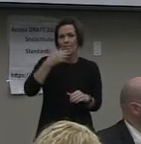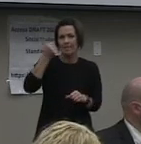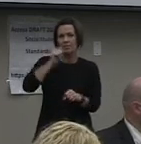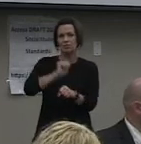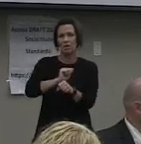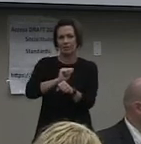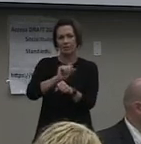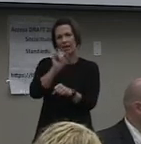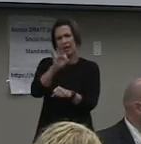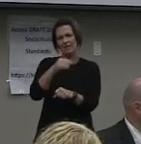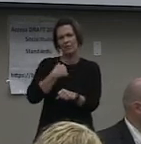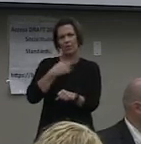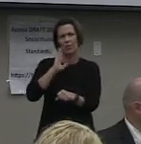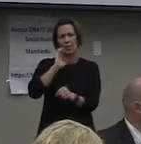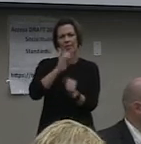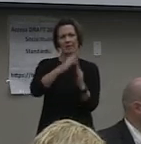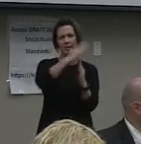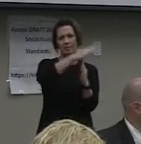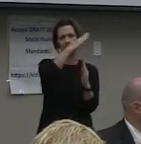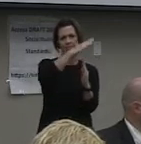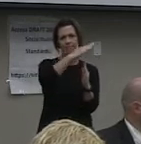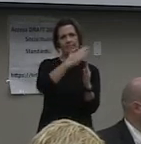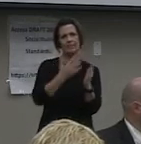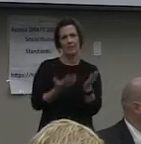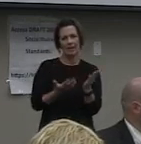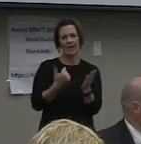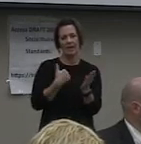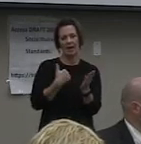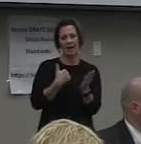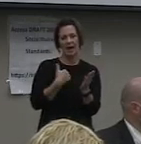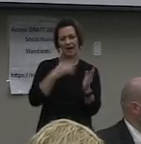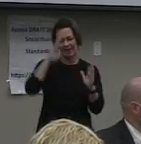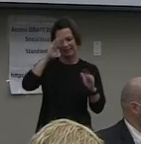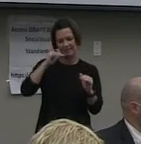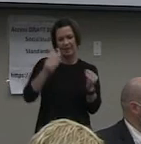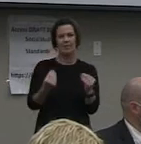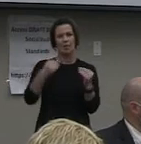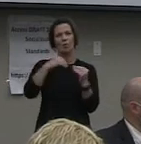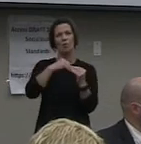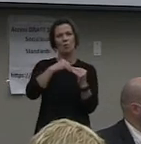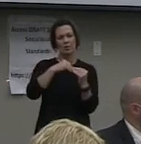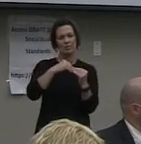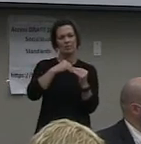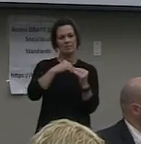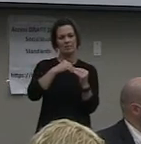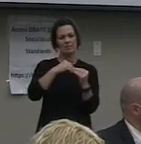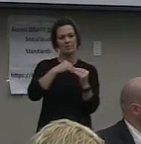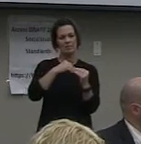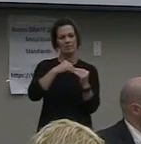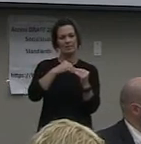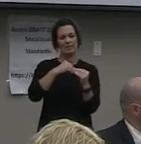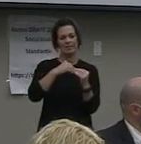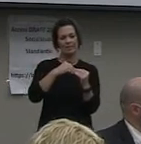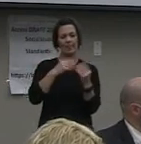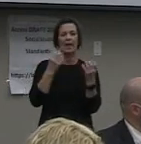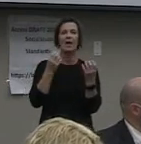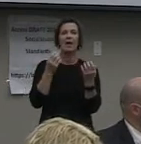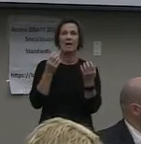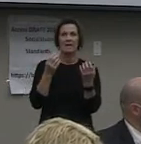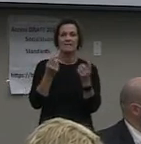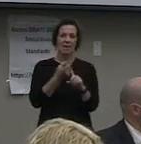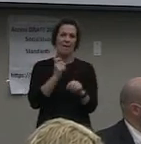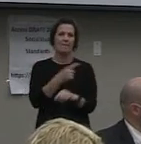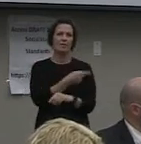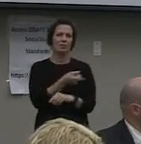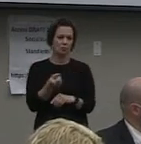we're going to be a top-notch organization. And I expect more, a lot of the questions being